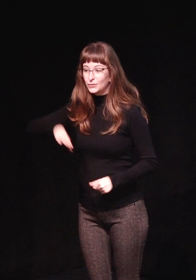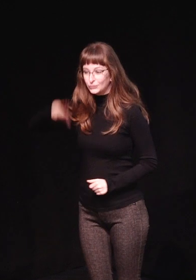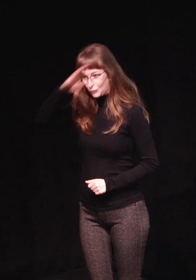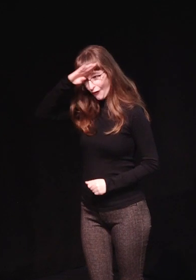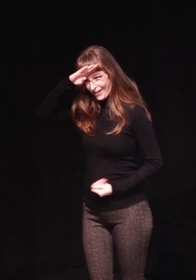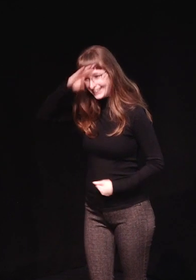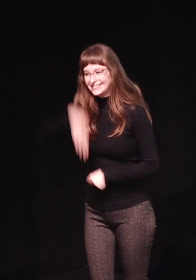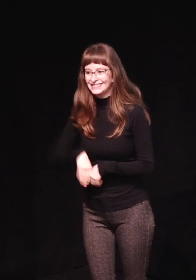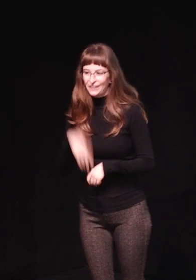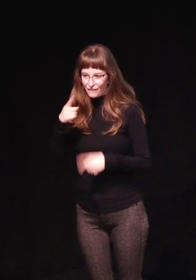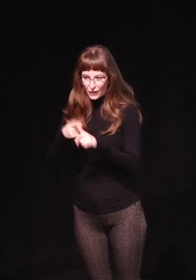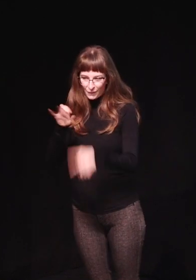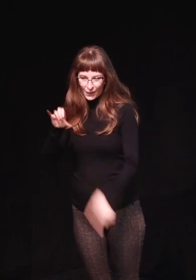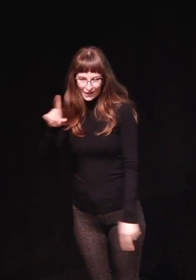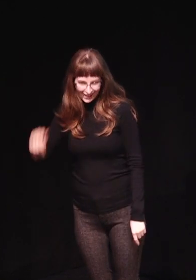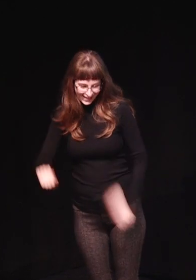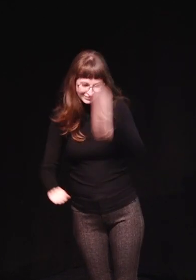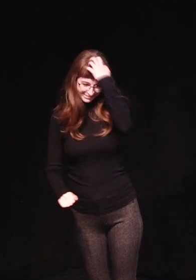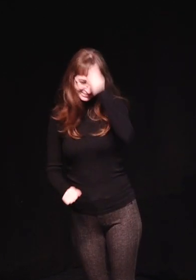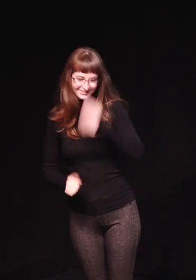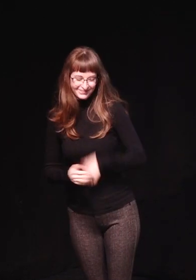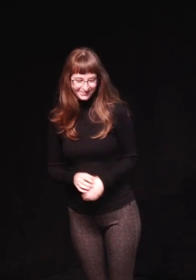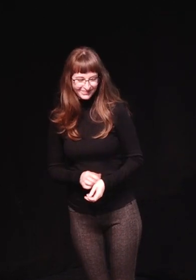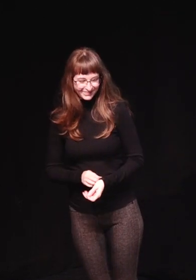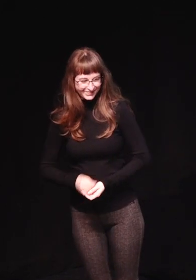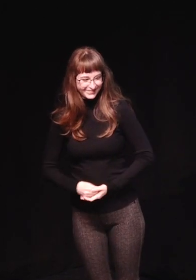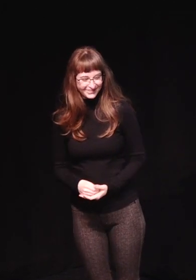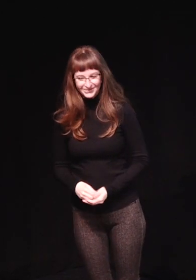CODA, who's with us tonight.